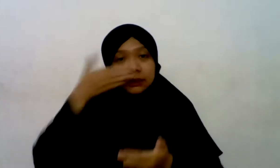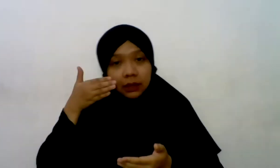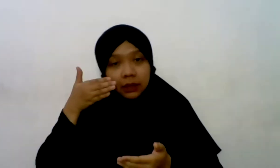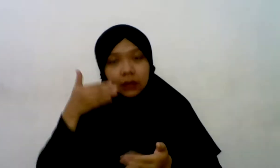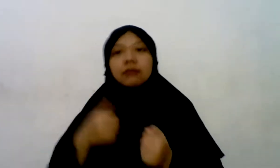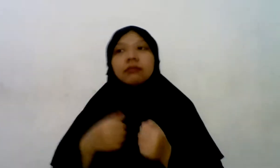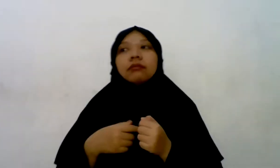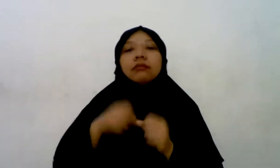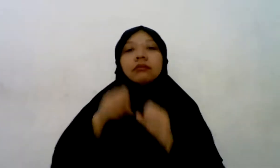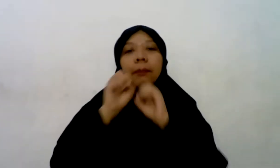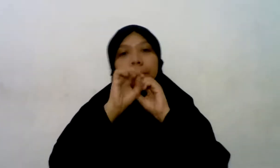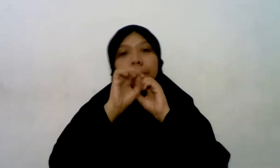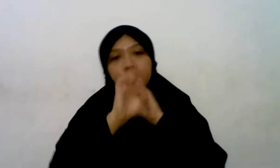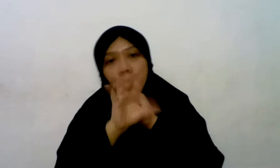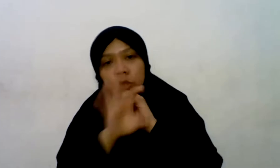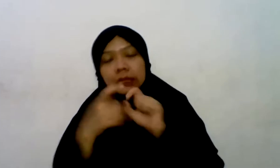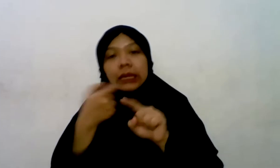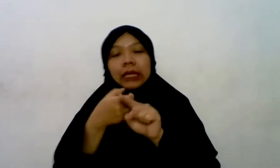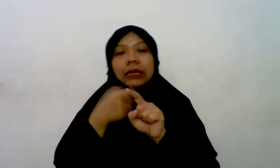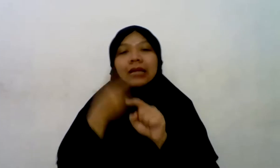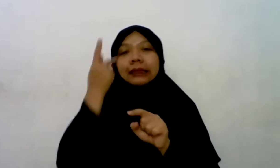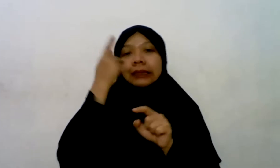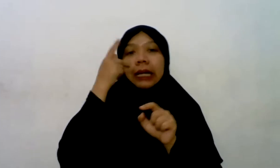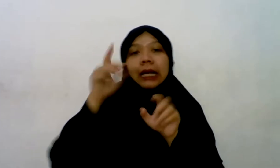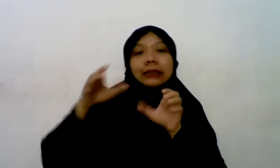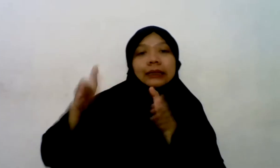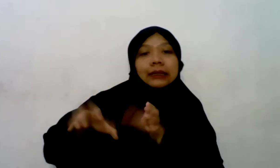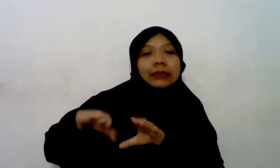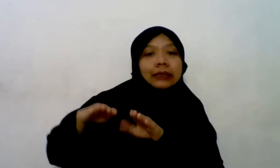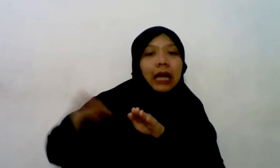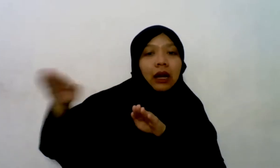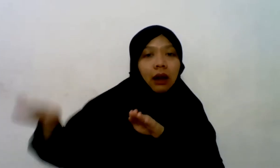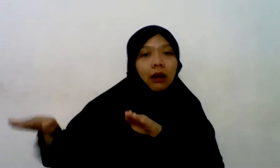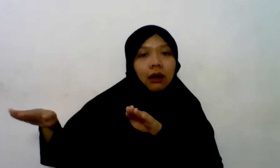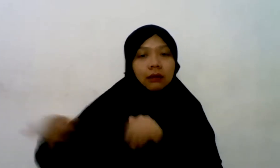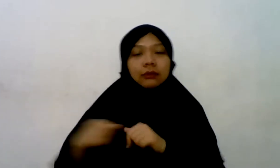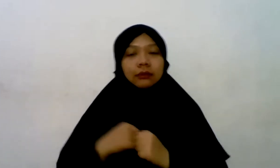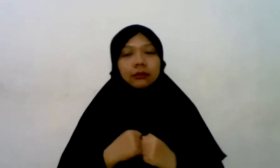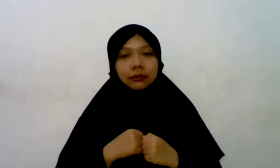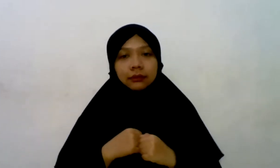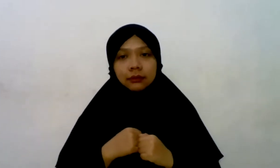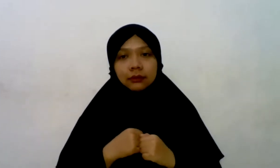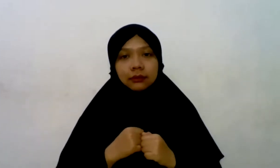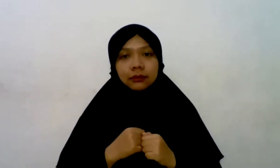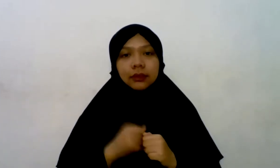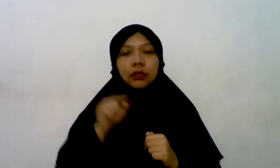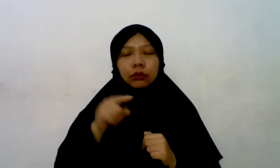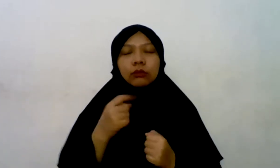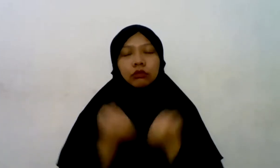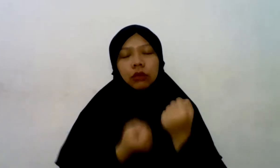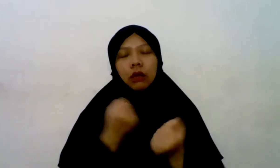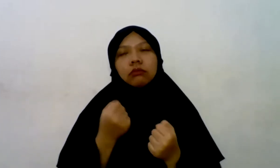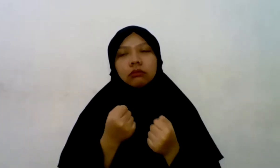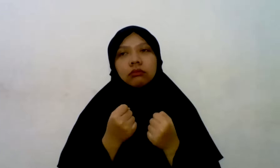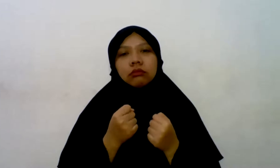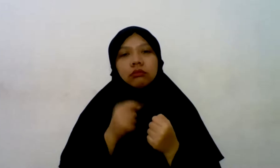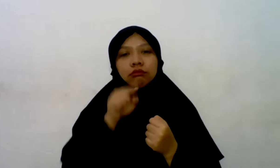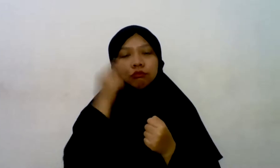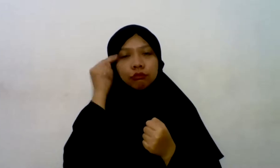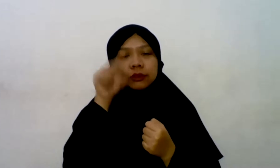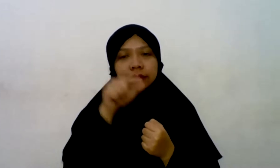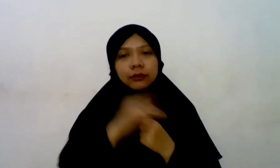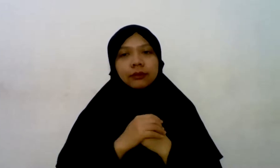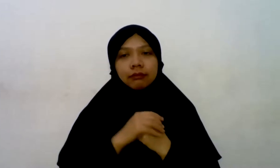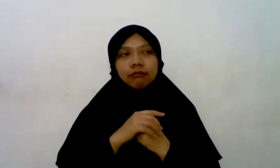distancing, and also staying home wherever that is possible. And just in terms of the question on the